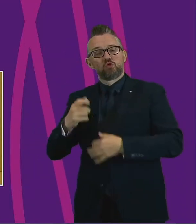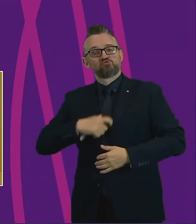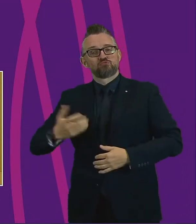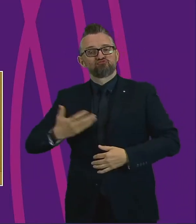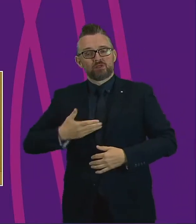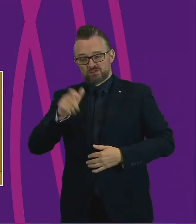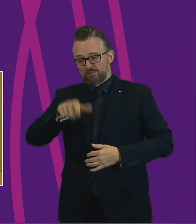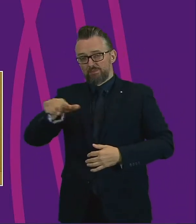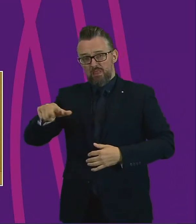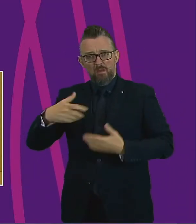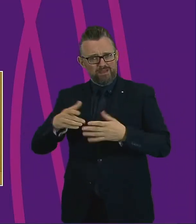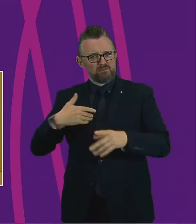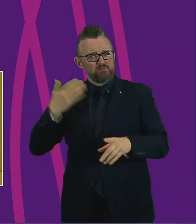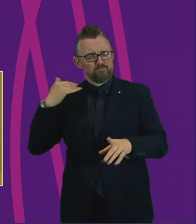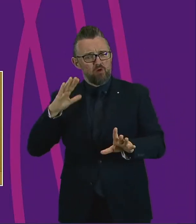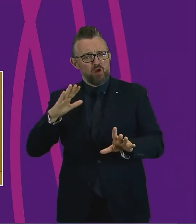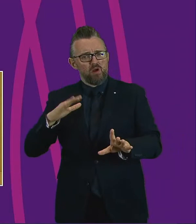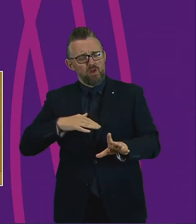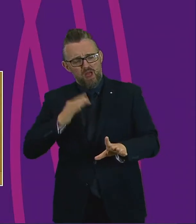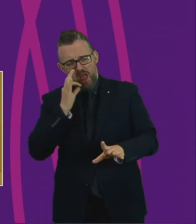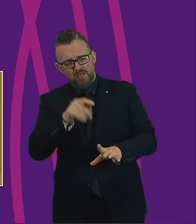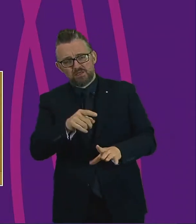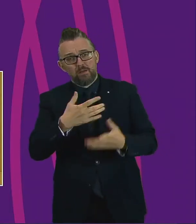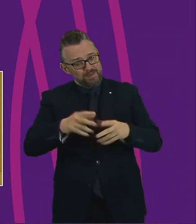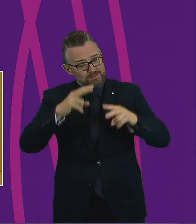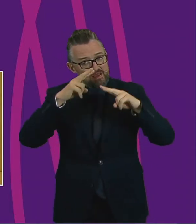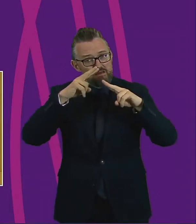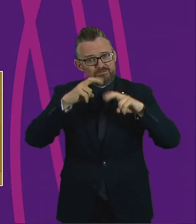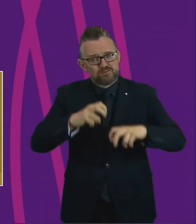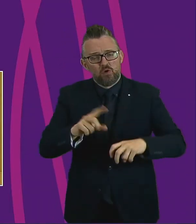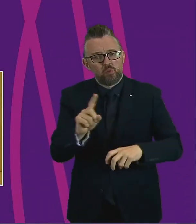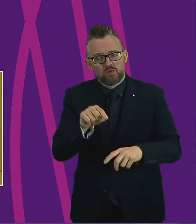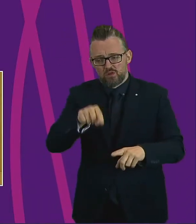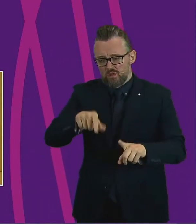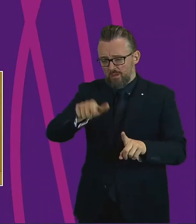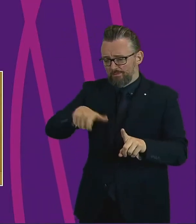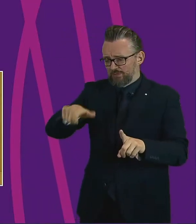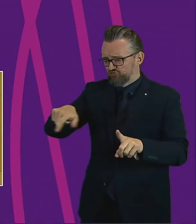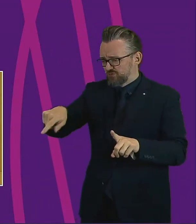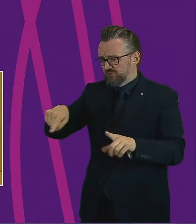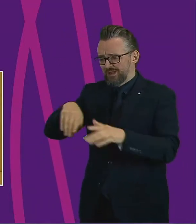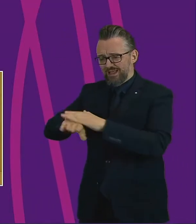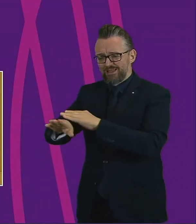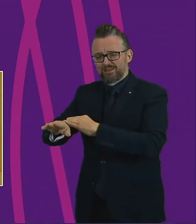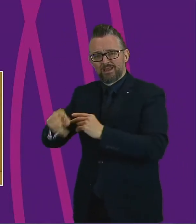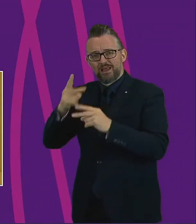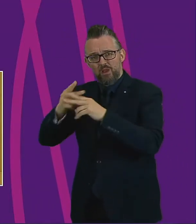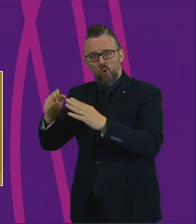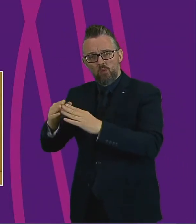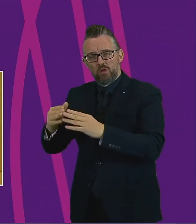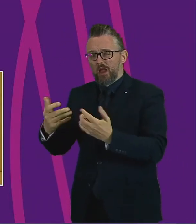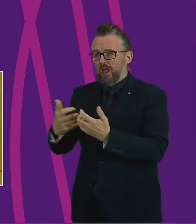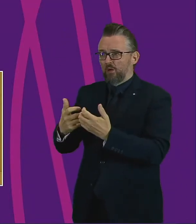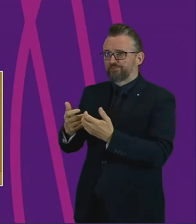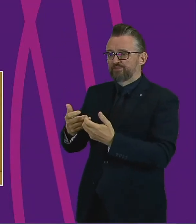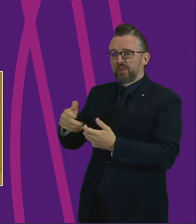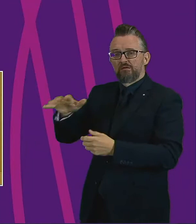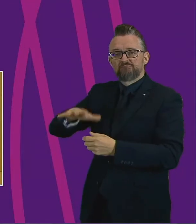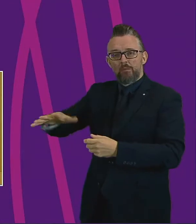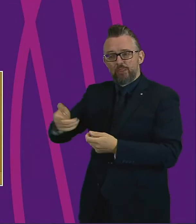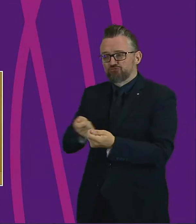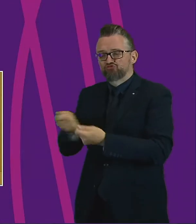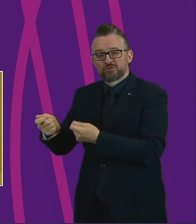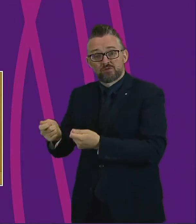previously, but what investigation has the First Minister undertaken into these patients and how these families have been treated during this